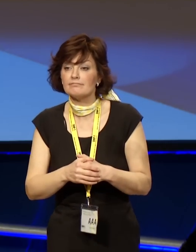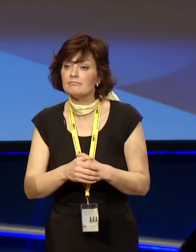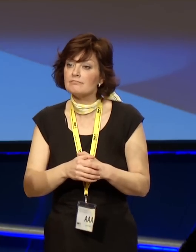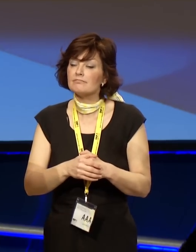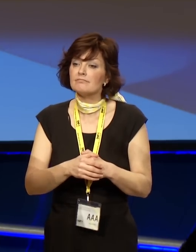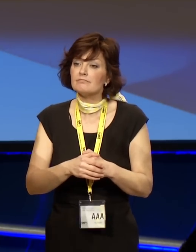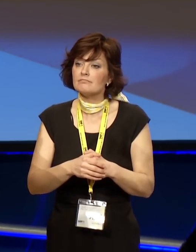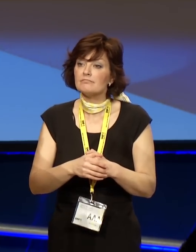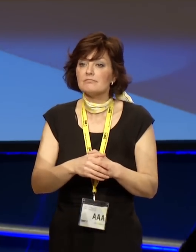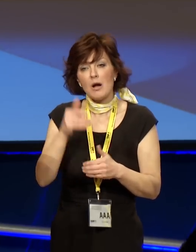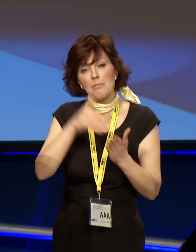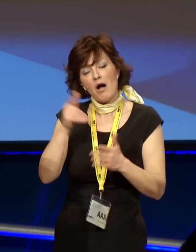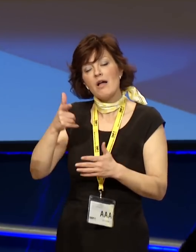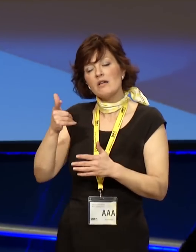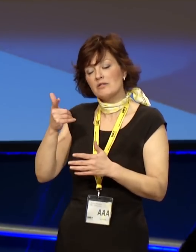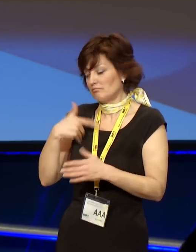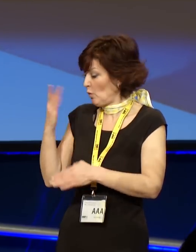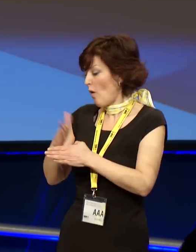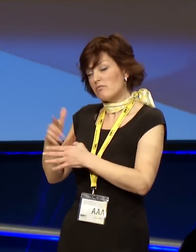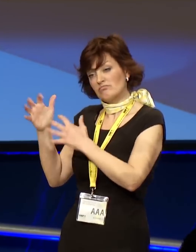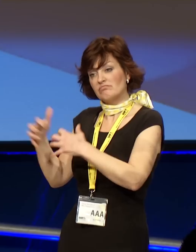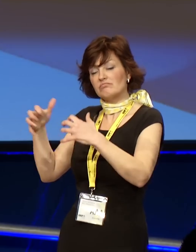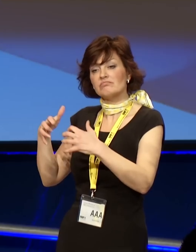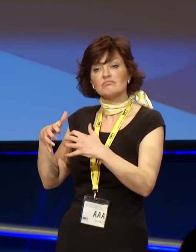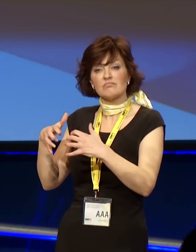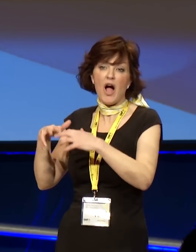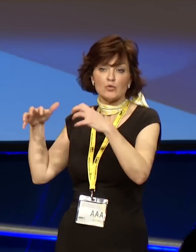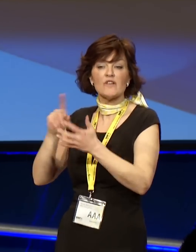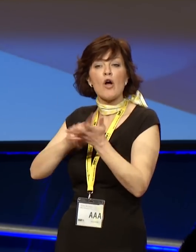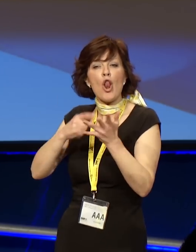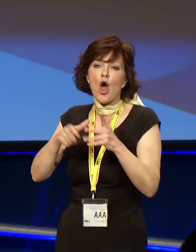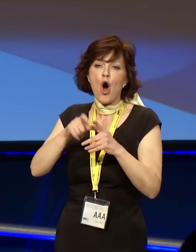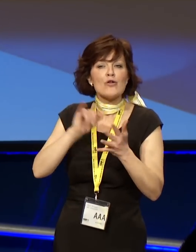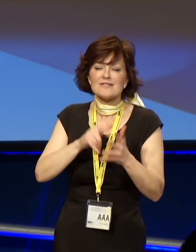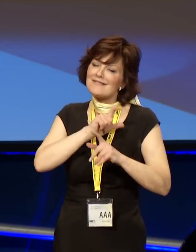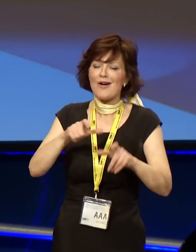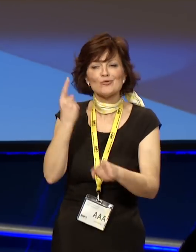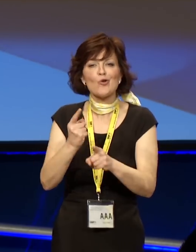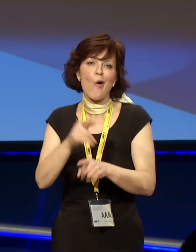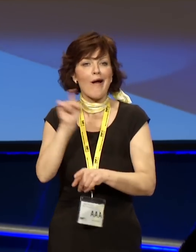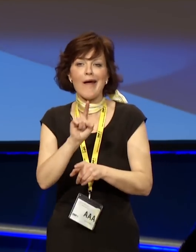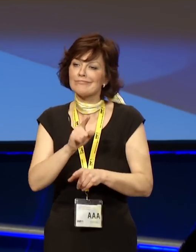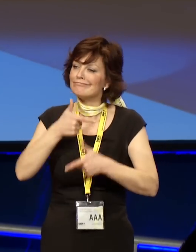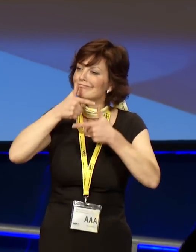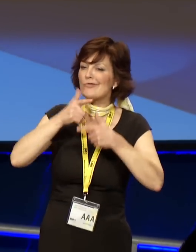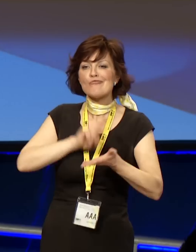And although he's now in the House of Lords, he still speaks the language of the shipyard. And he came into my office in St. Andrew's